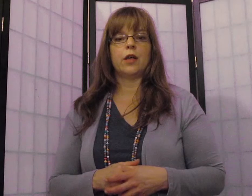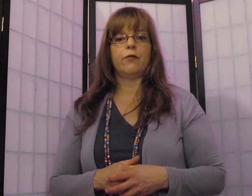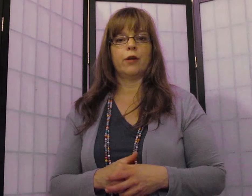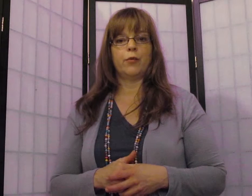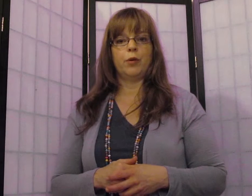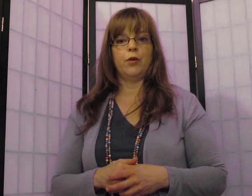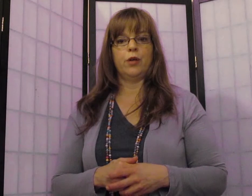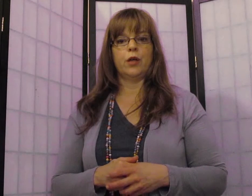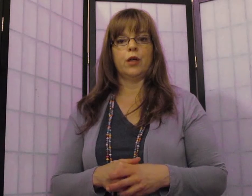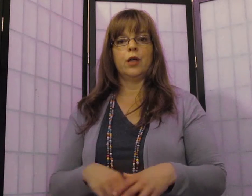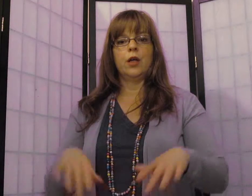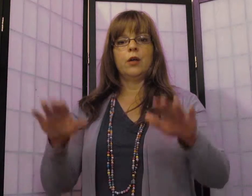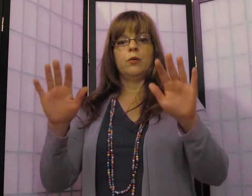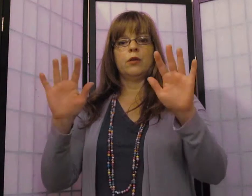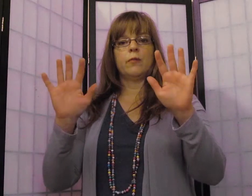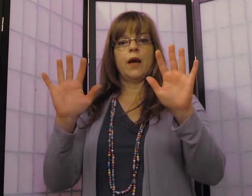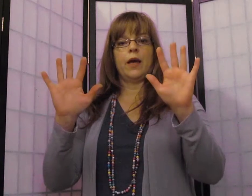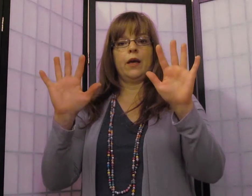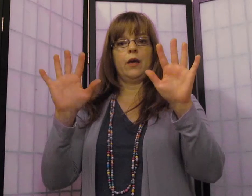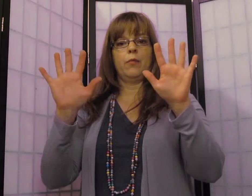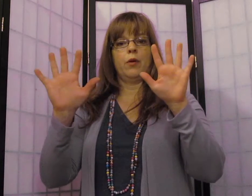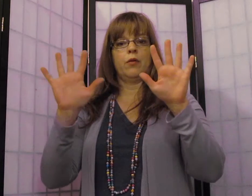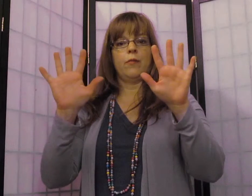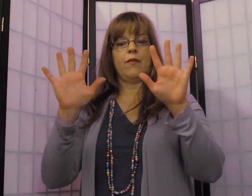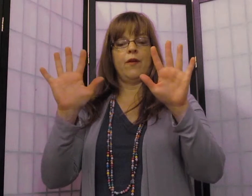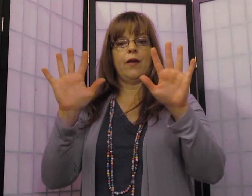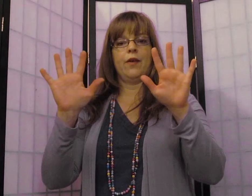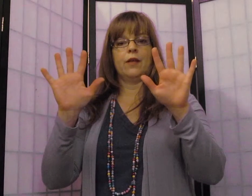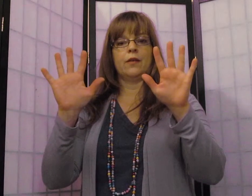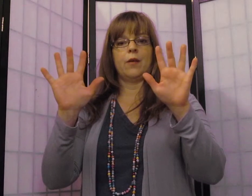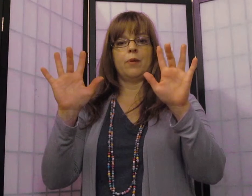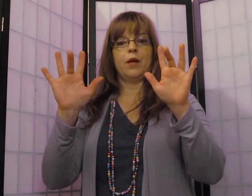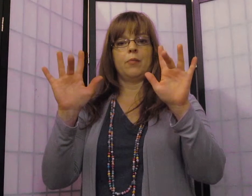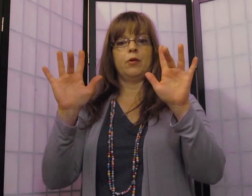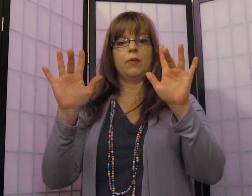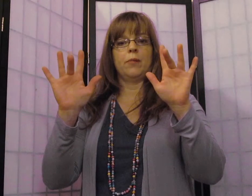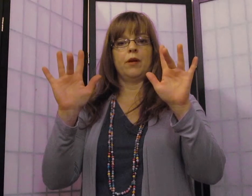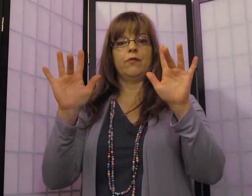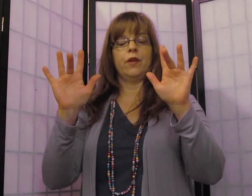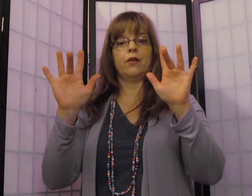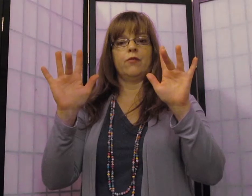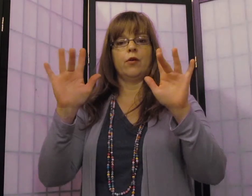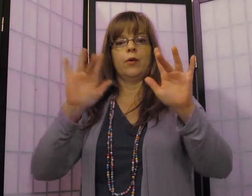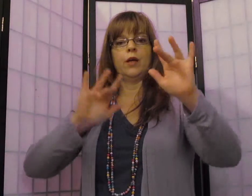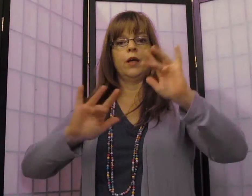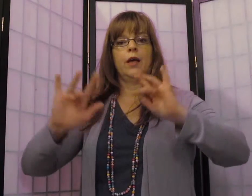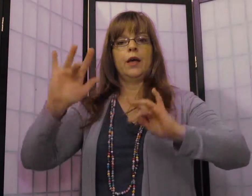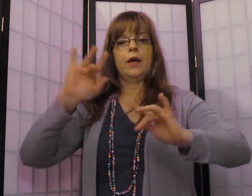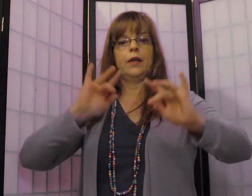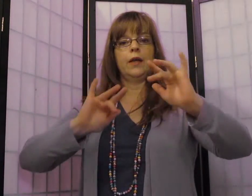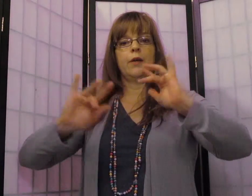for computer was both of my 5 hands up, and I pulled my middle finger forward, and then I would